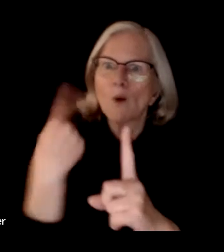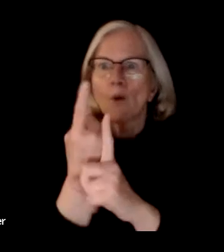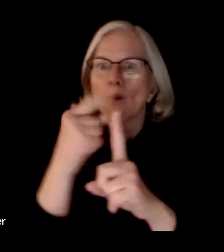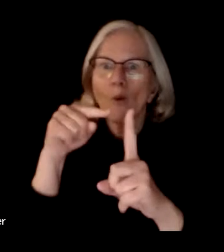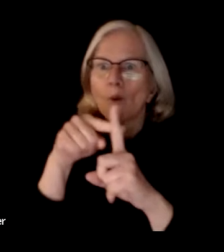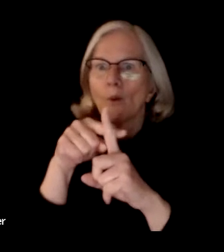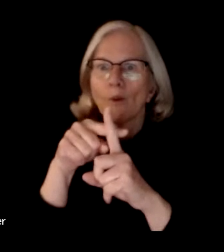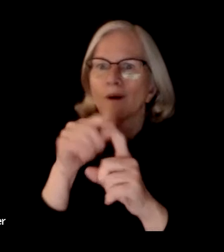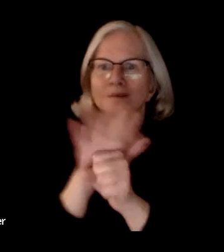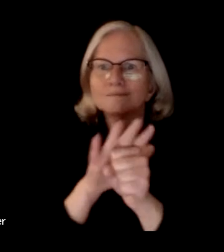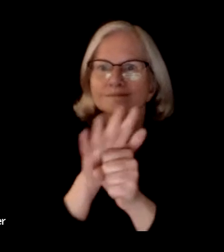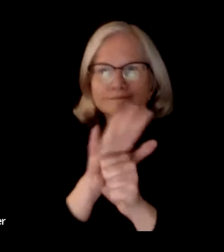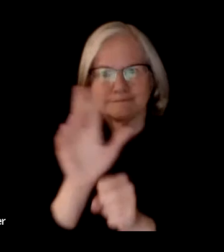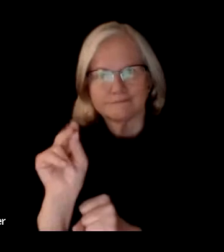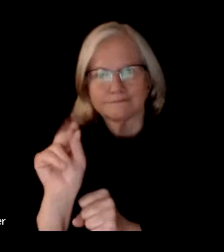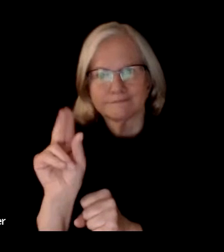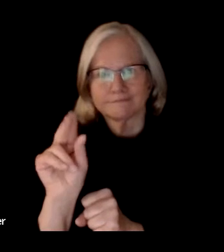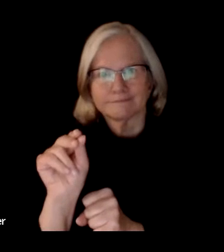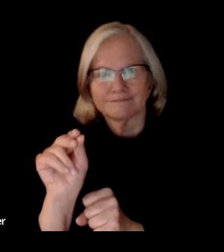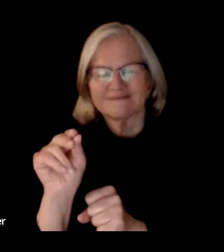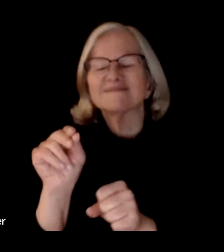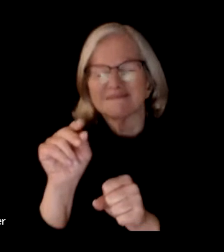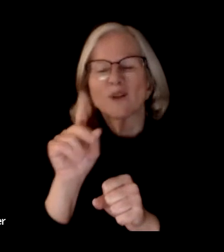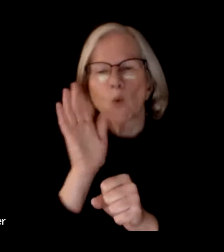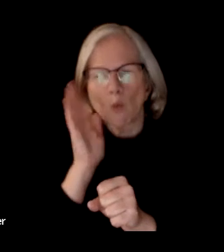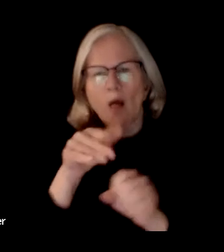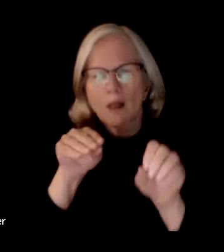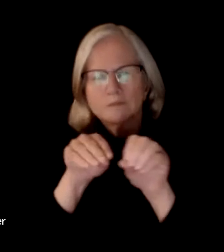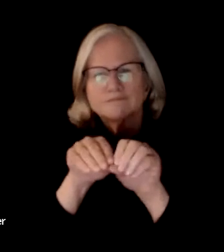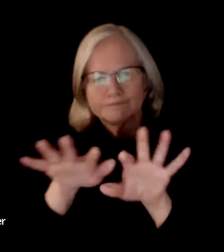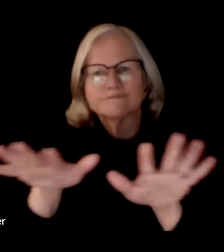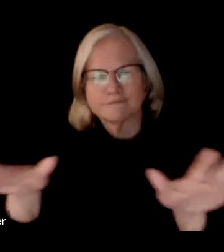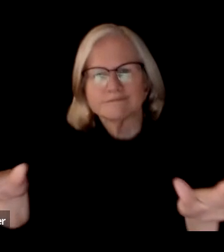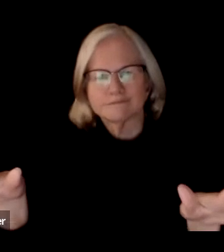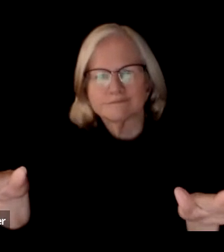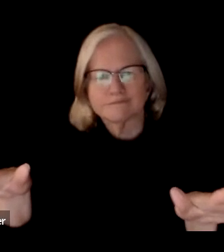locations. We expect that it's circulating much more broadly.